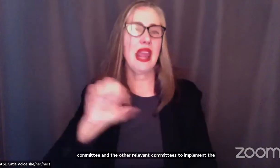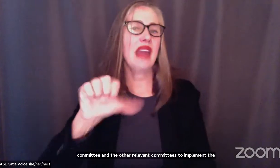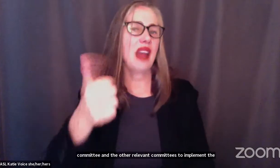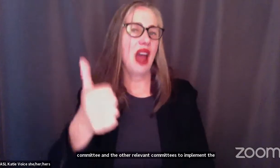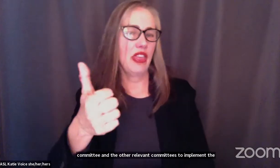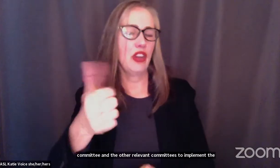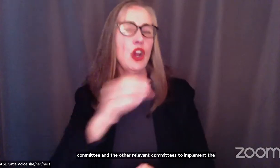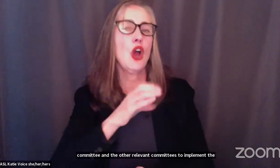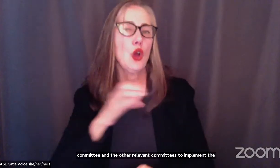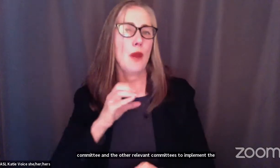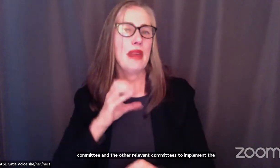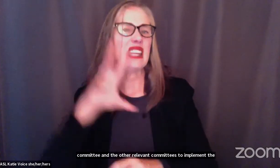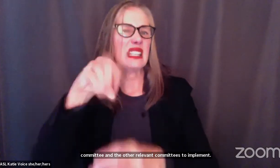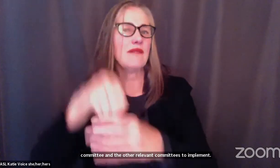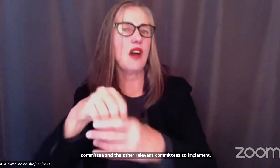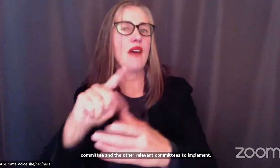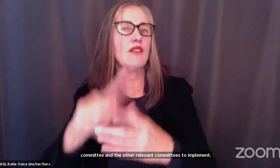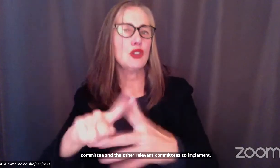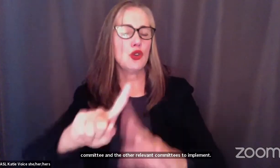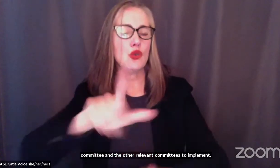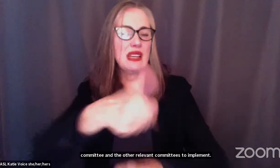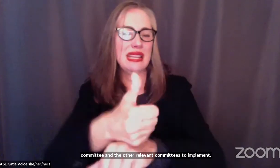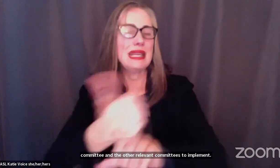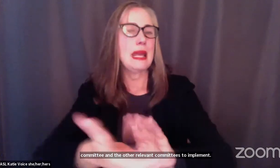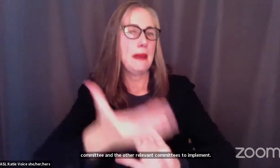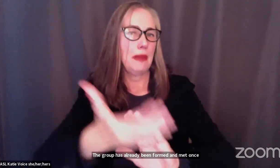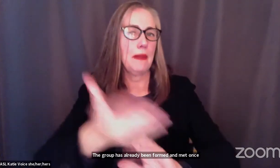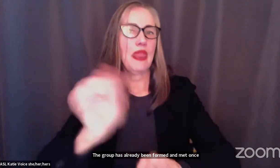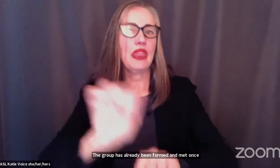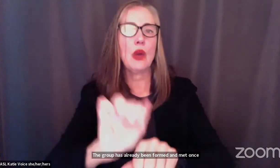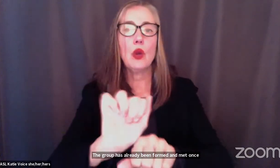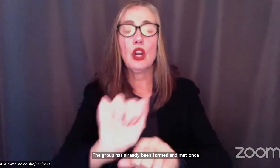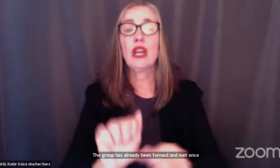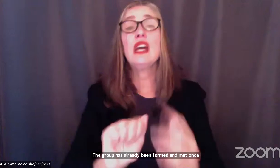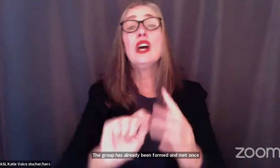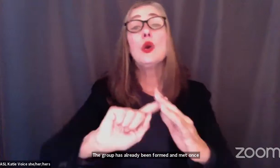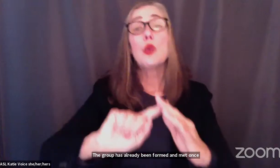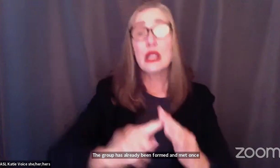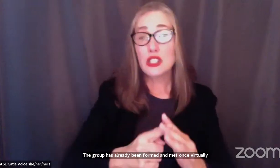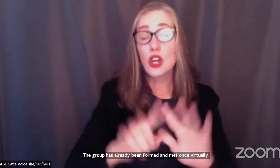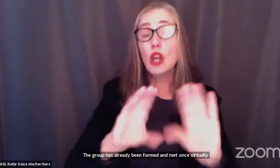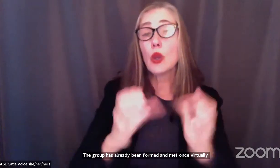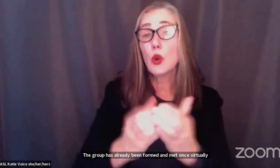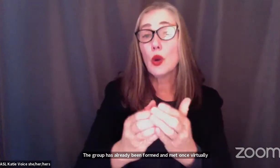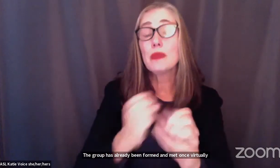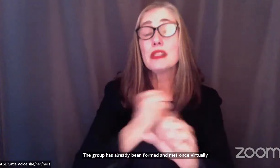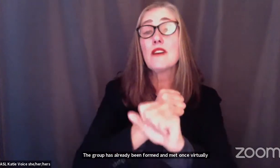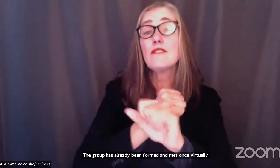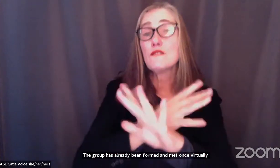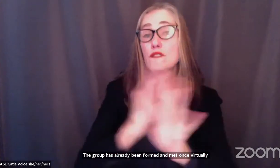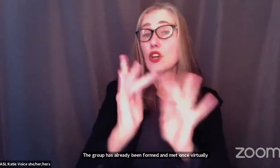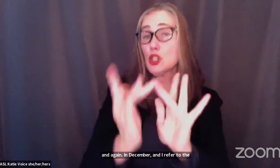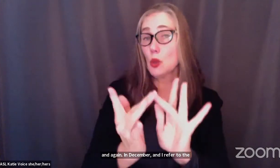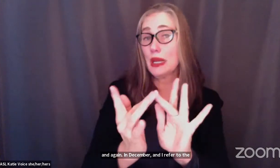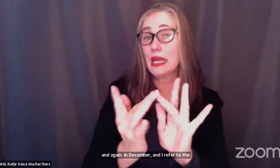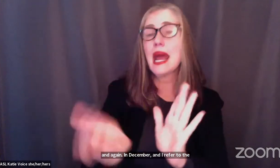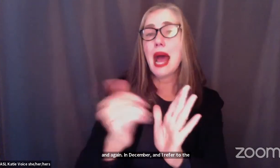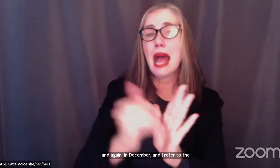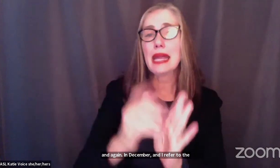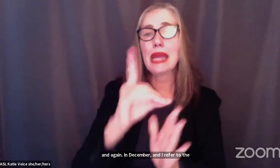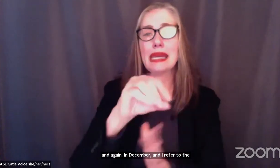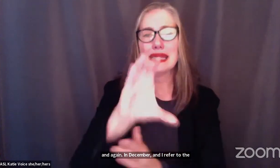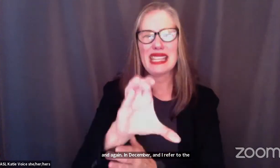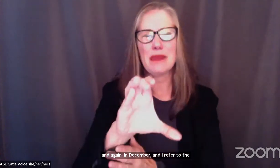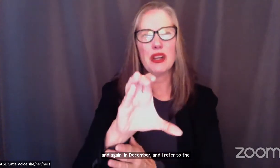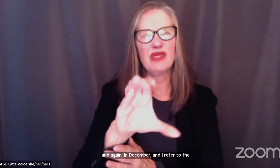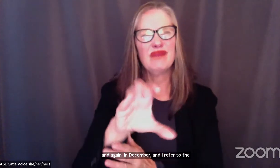group has already been formed and met once virtually and again in December. And I refer to the officer email that was